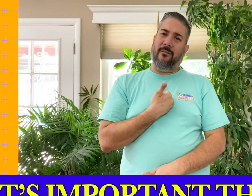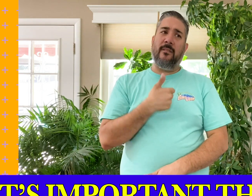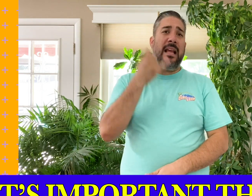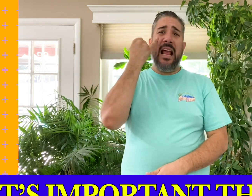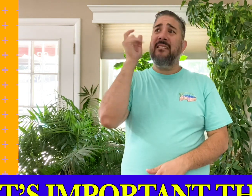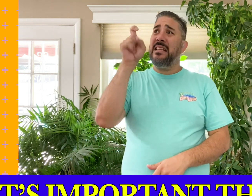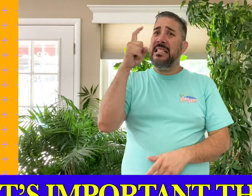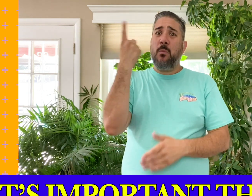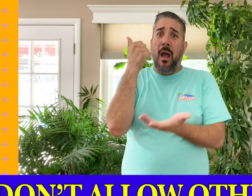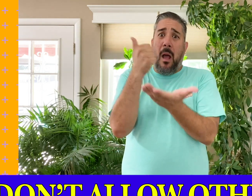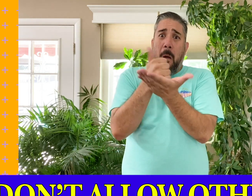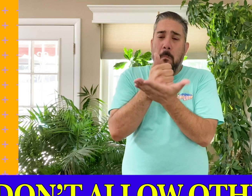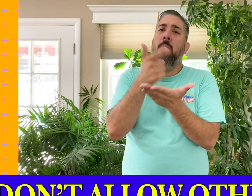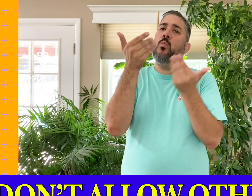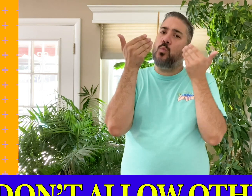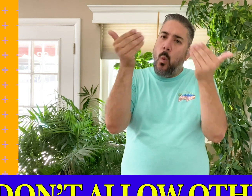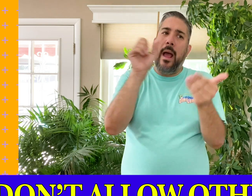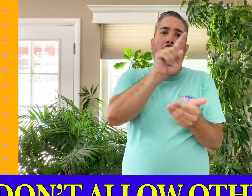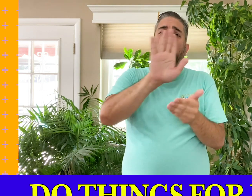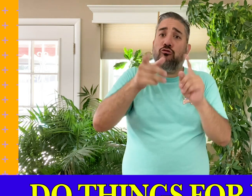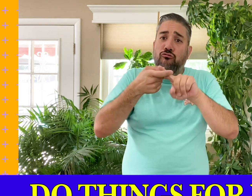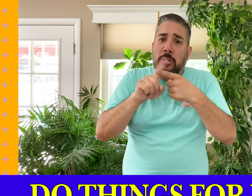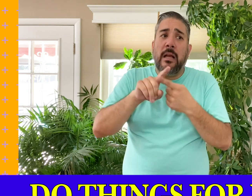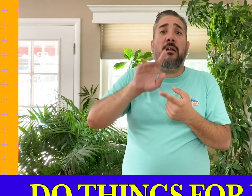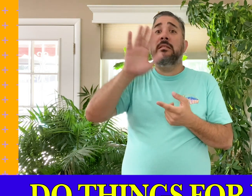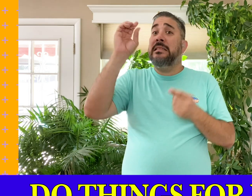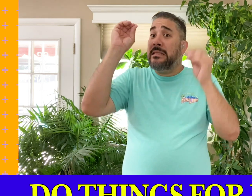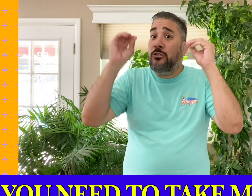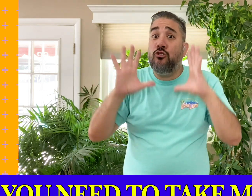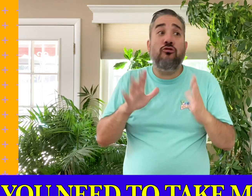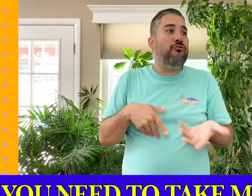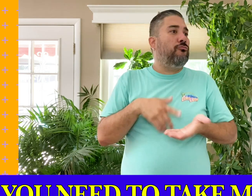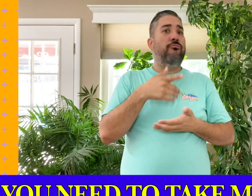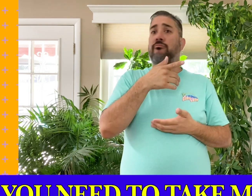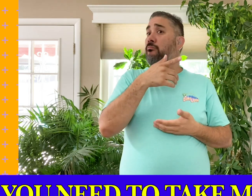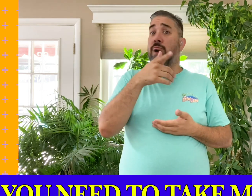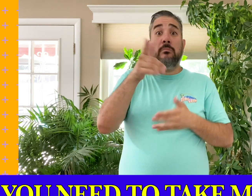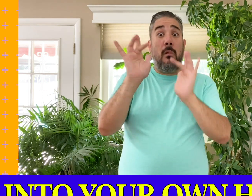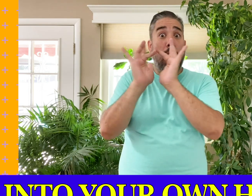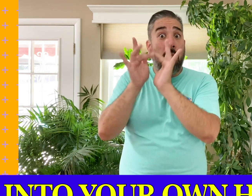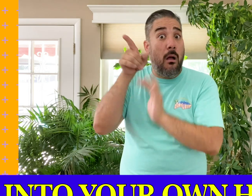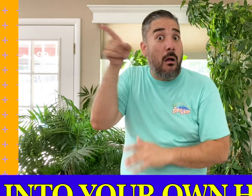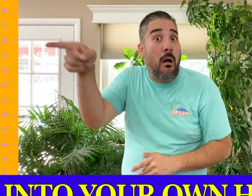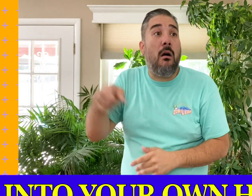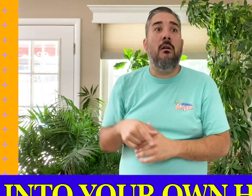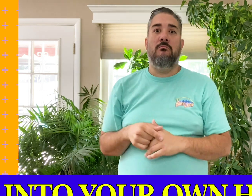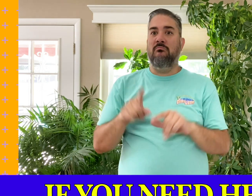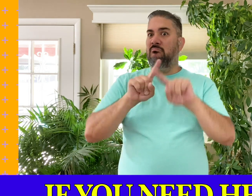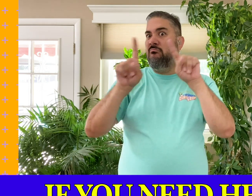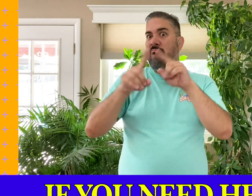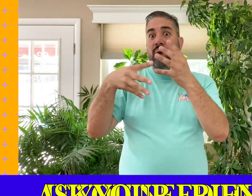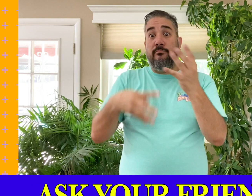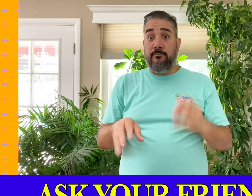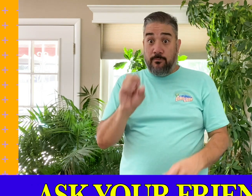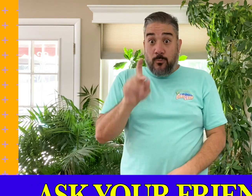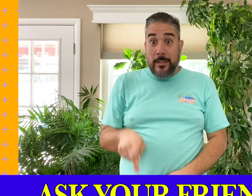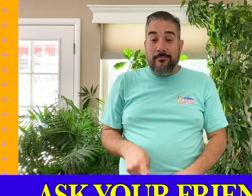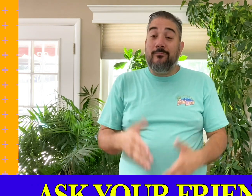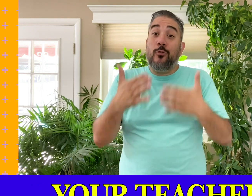It's important that you don't allow others to do things for you. You need to take matters into your own hands. If you need help, ask your friends, your